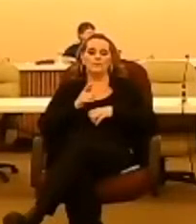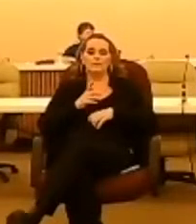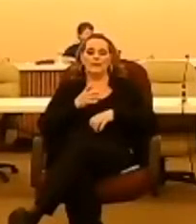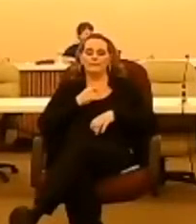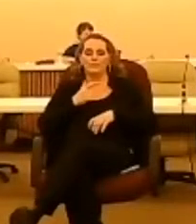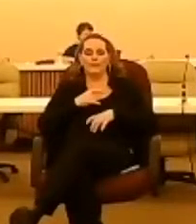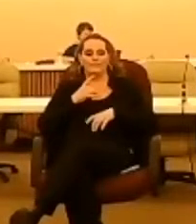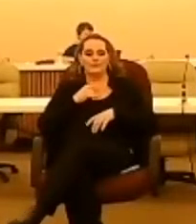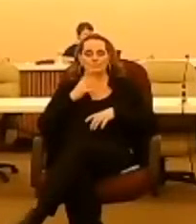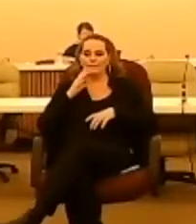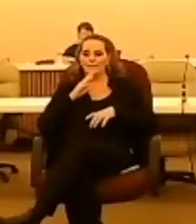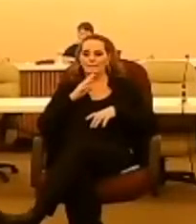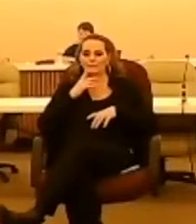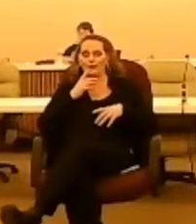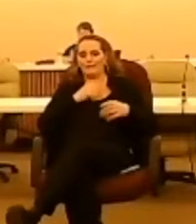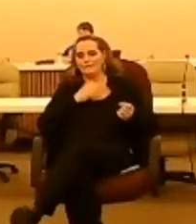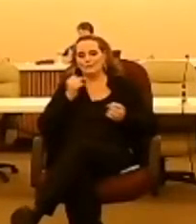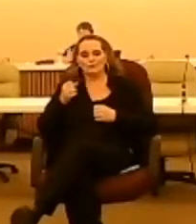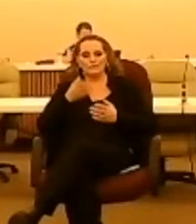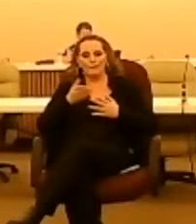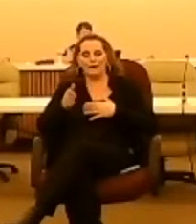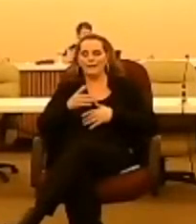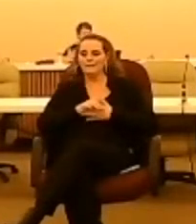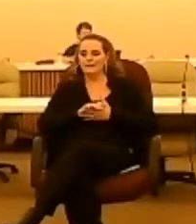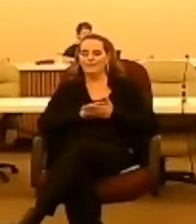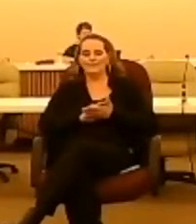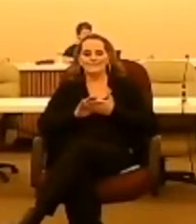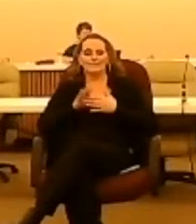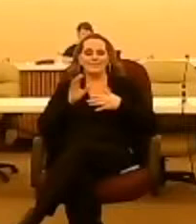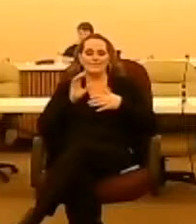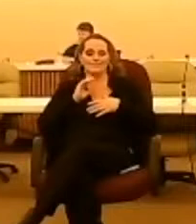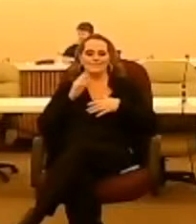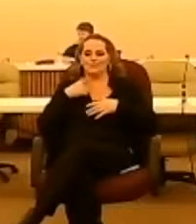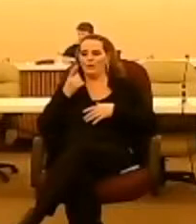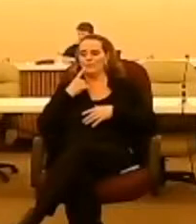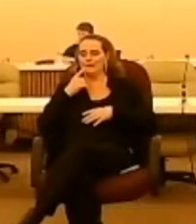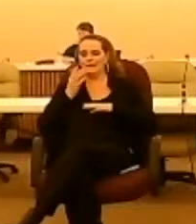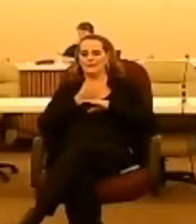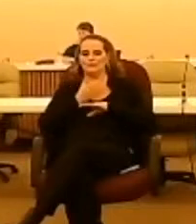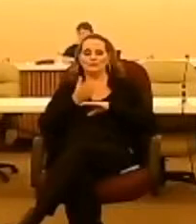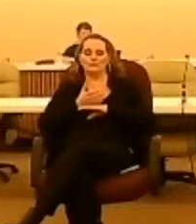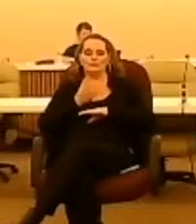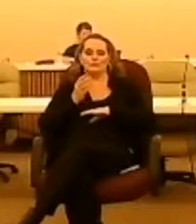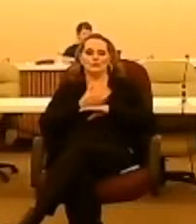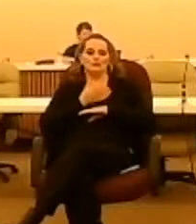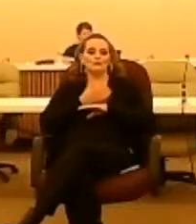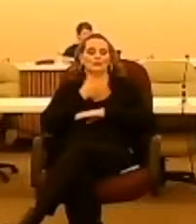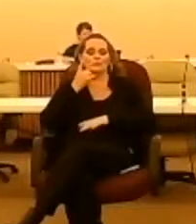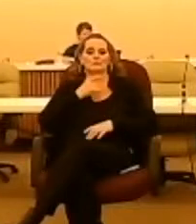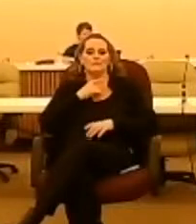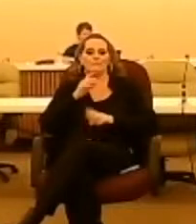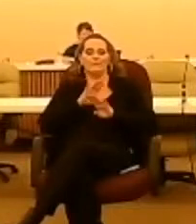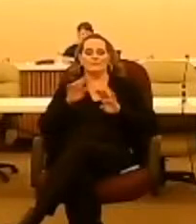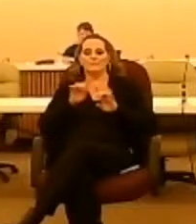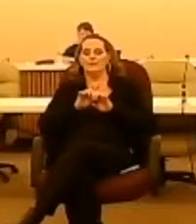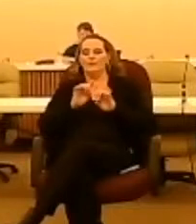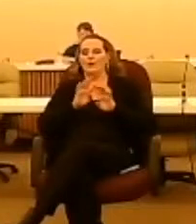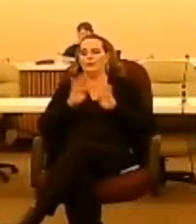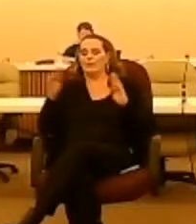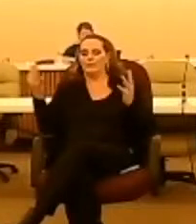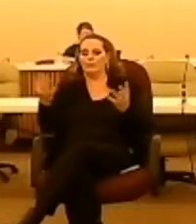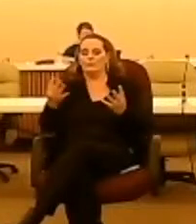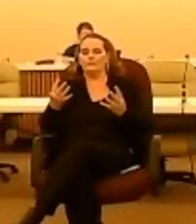fence up now. That's the nicest looking construction fence I think I've ever seen around the U of R